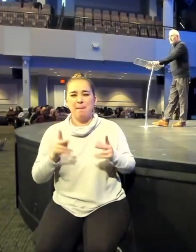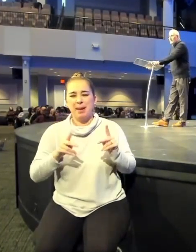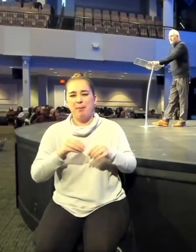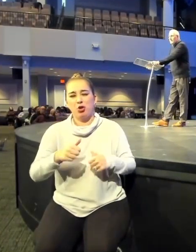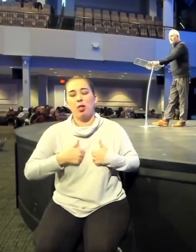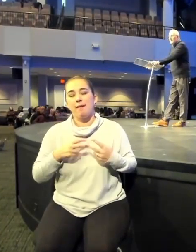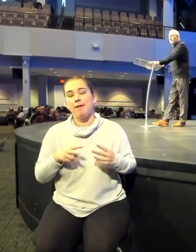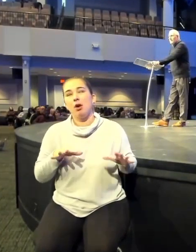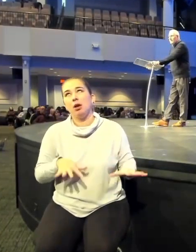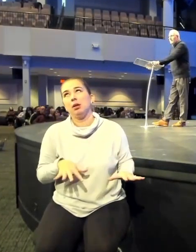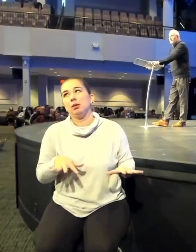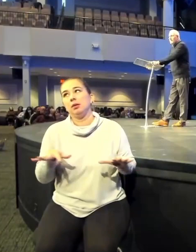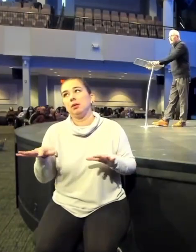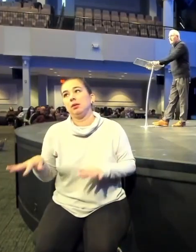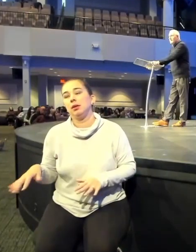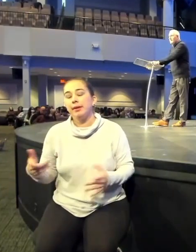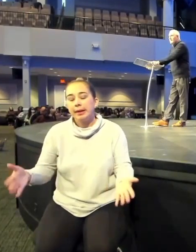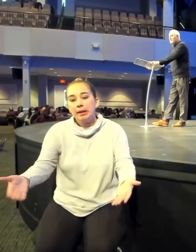in your life?